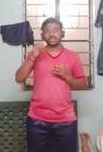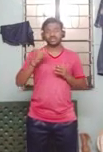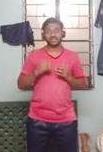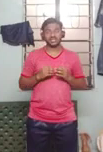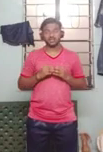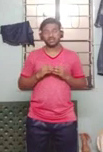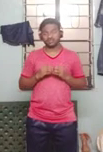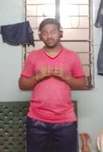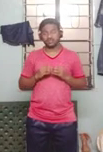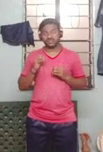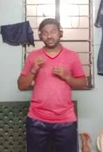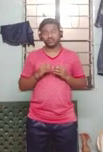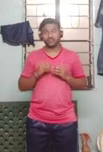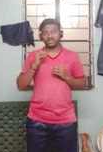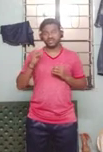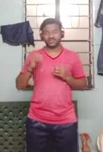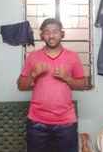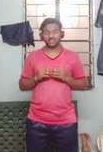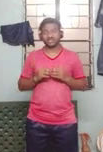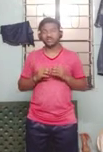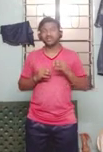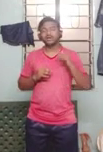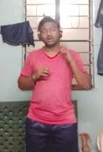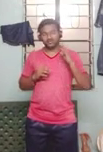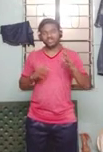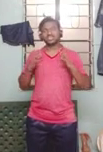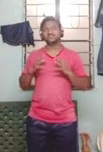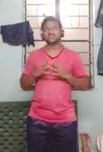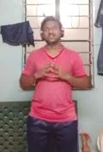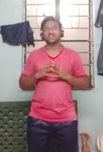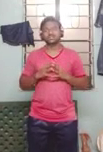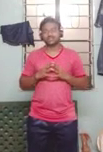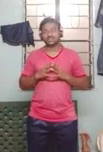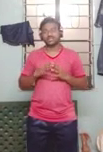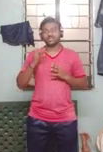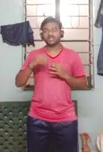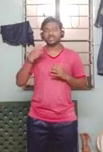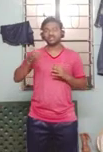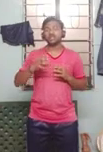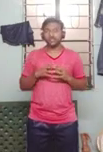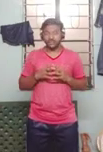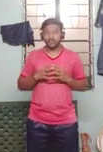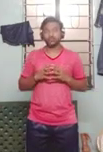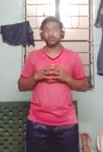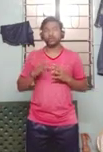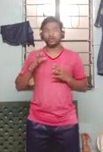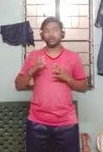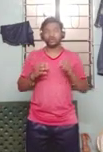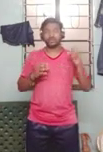life cycle method, object life cycle method. Object life cycle method gives us a control on your